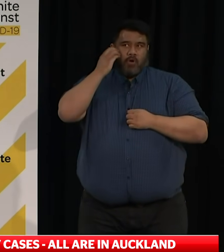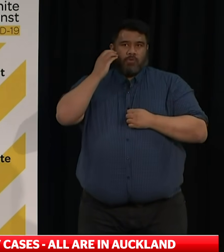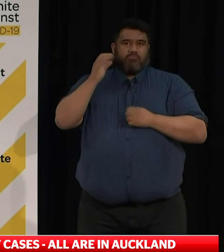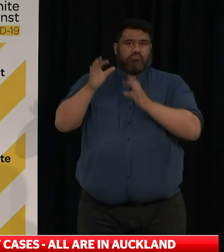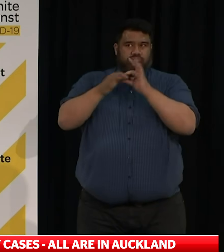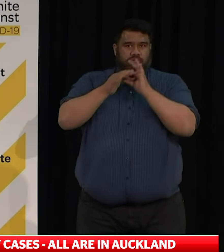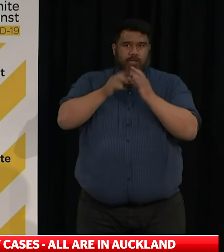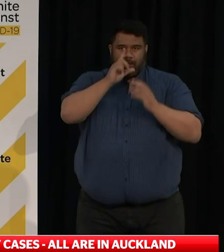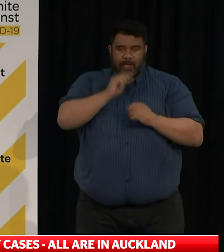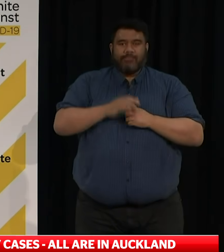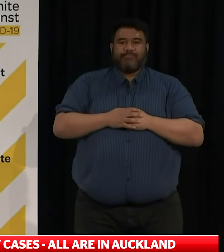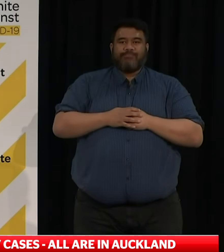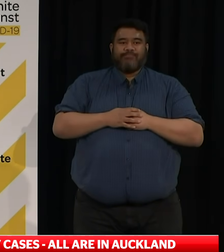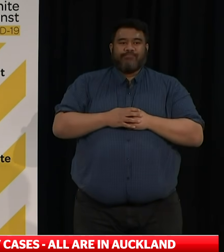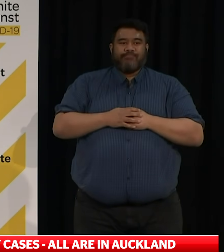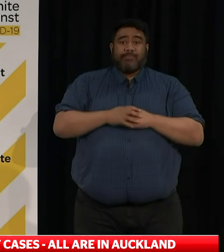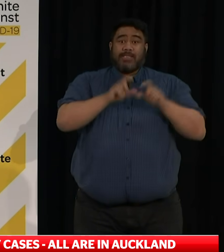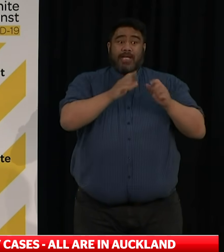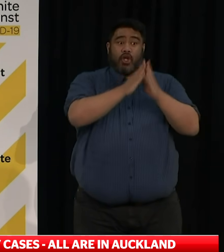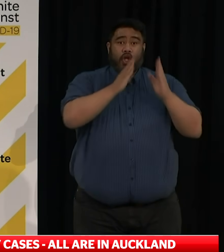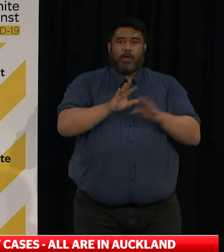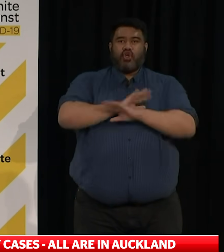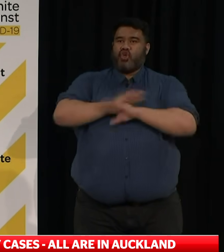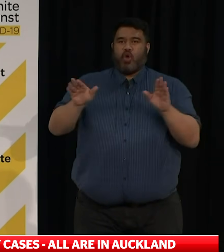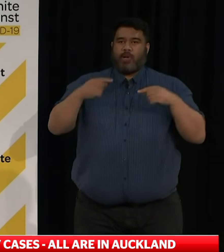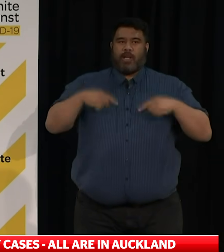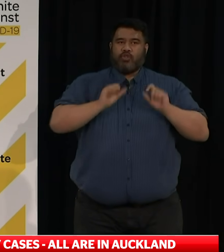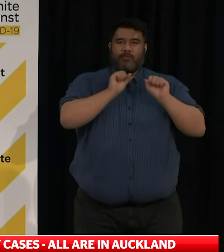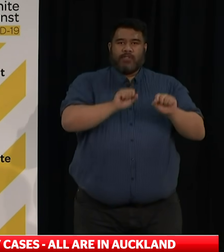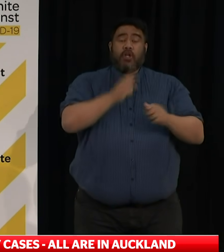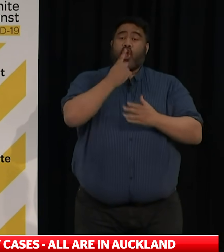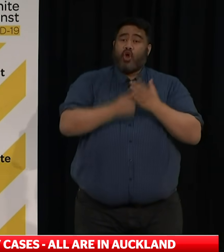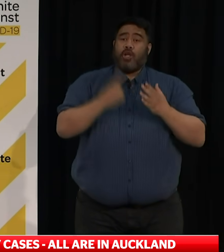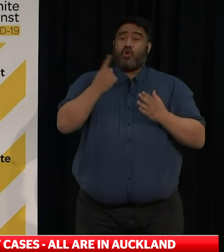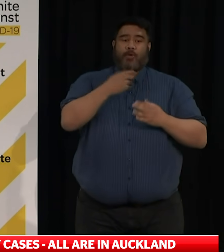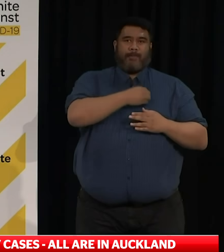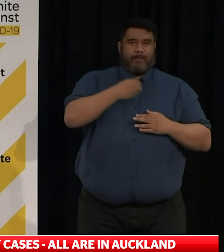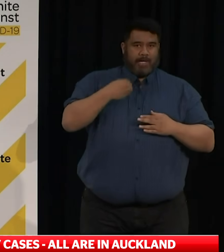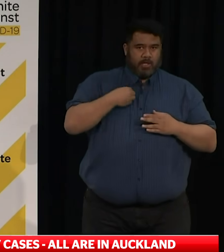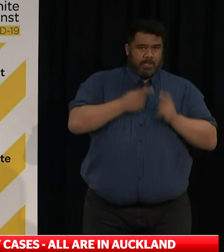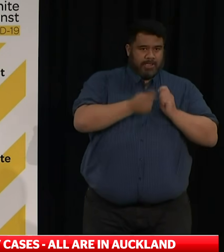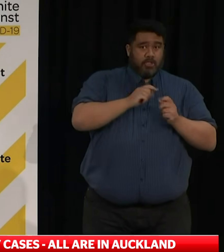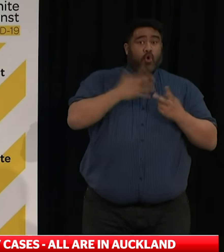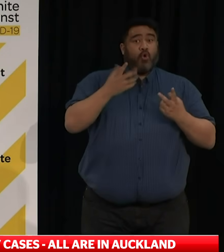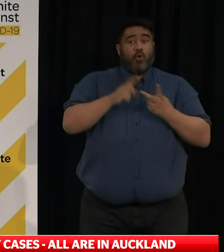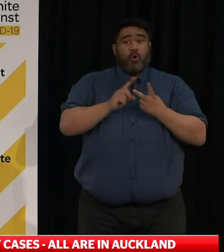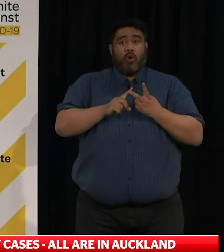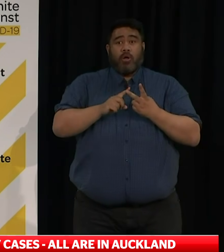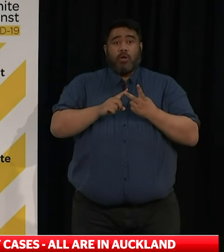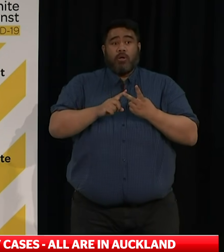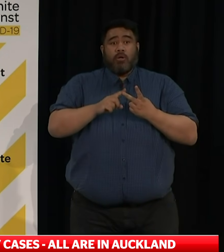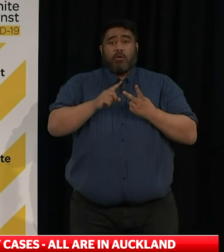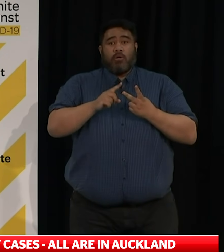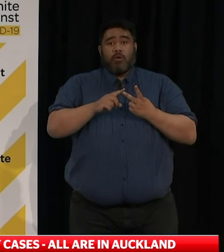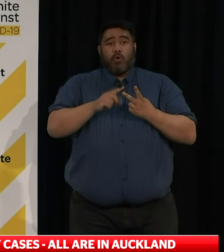will be allowed on those premises while the people are isolating, aside from medical staff for testing purposes or those attending